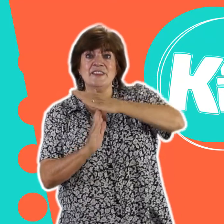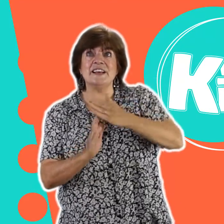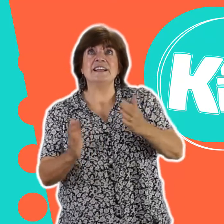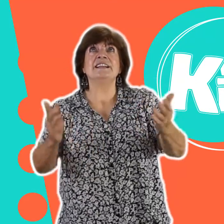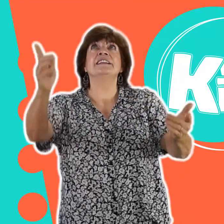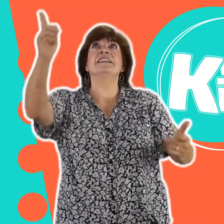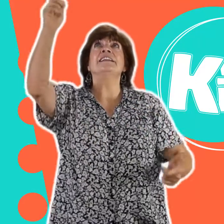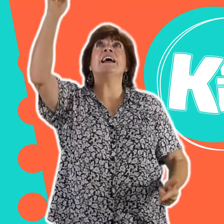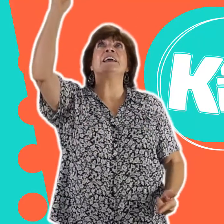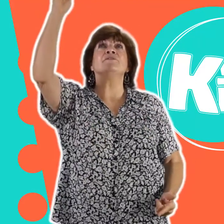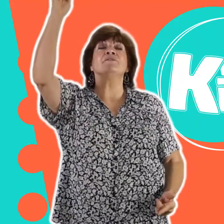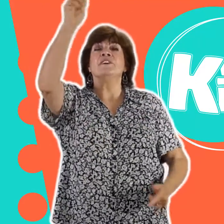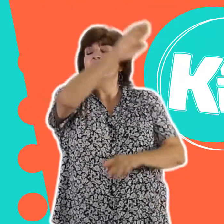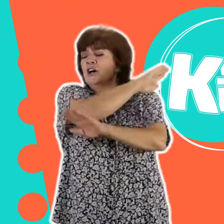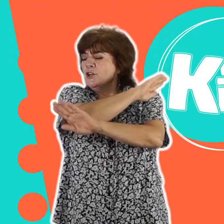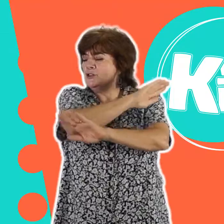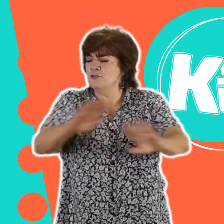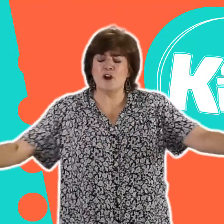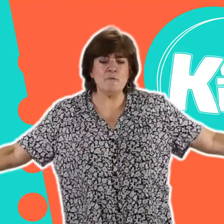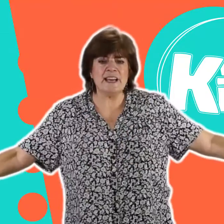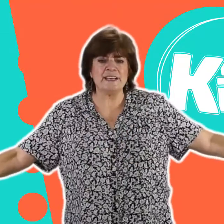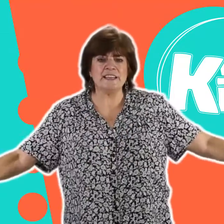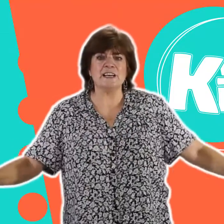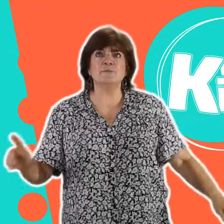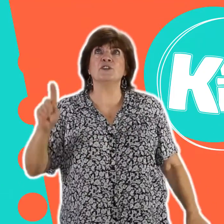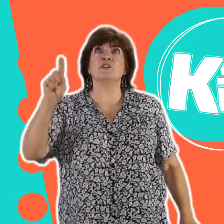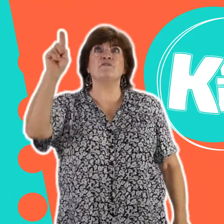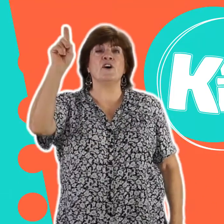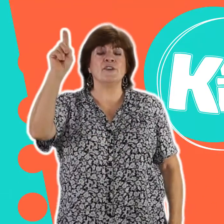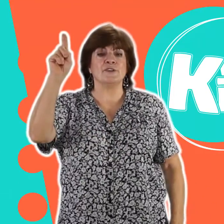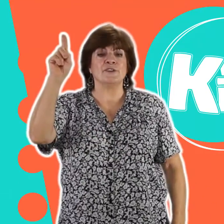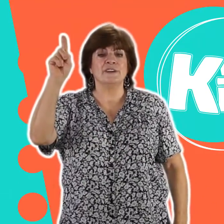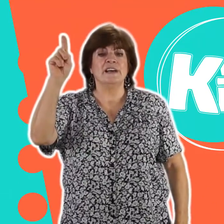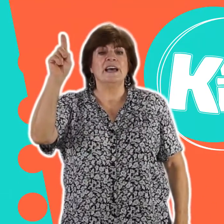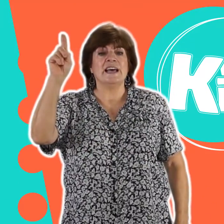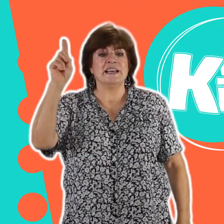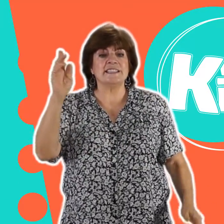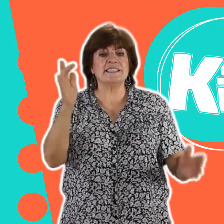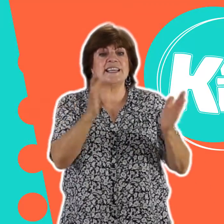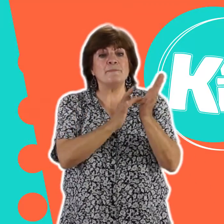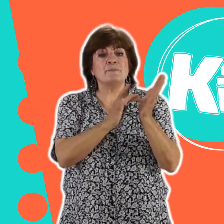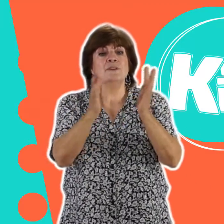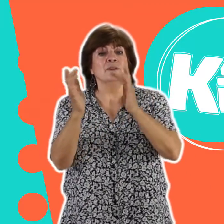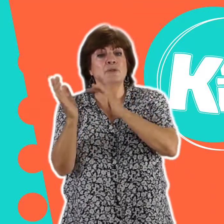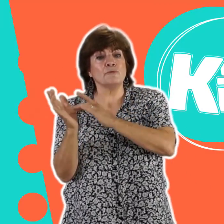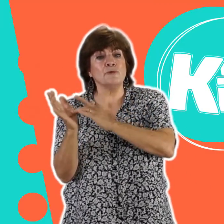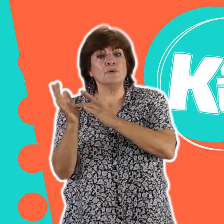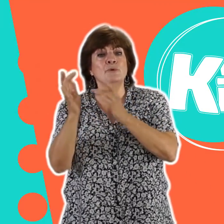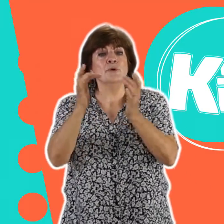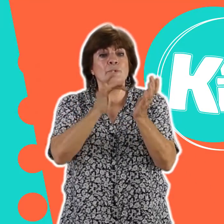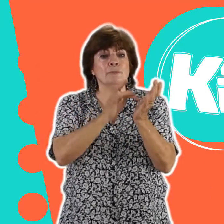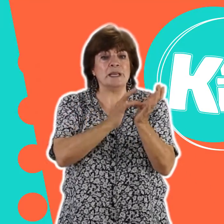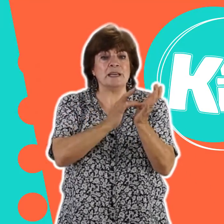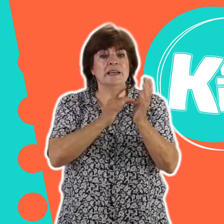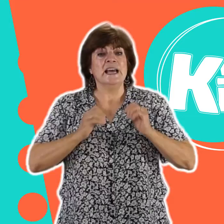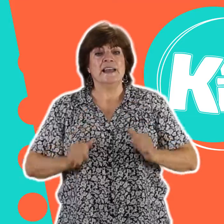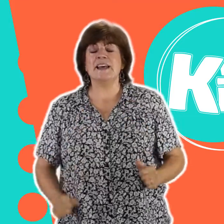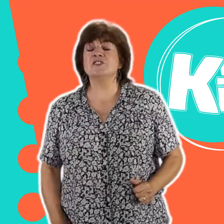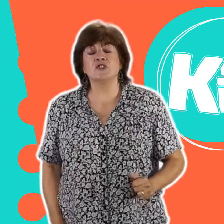the life. No man comes to the Father except through me. And that's